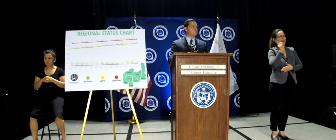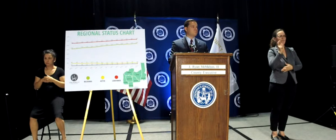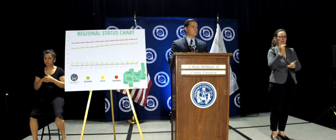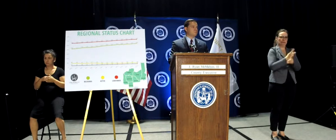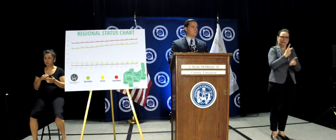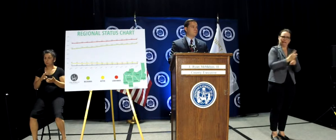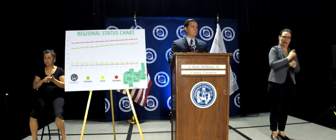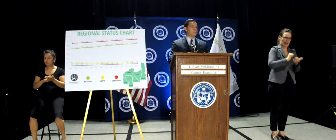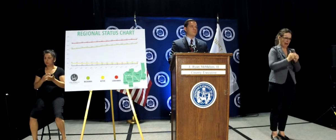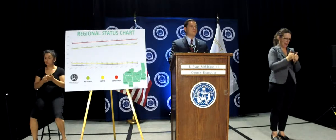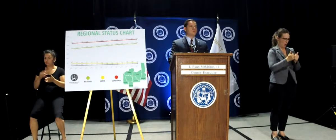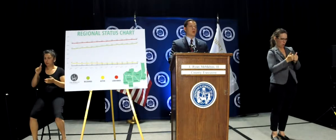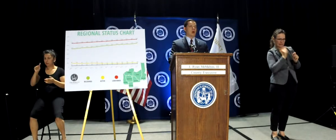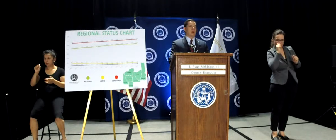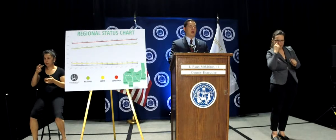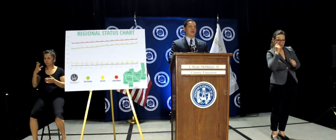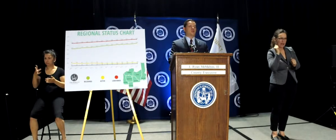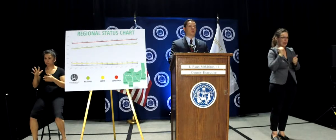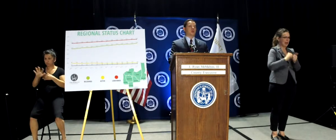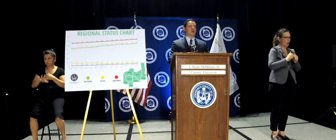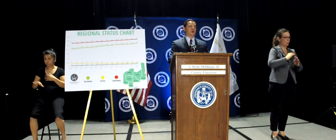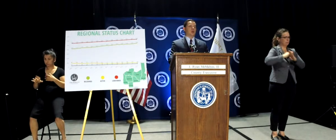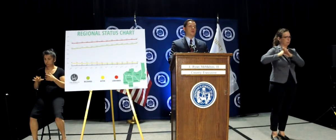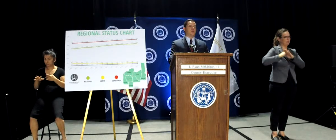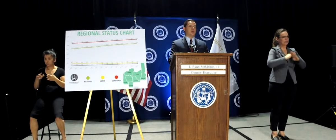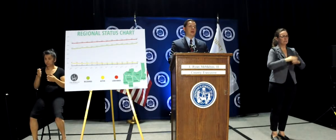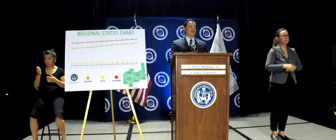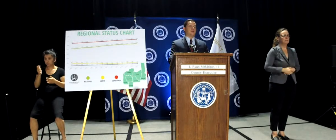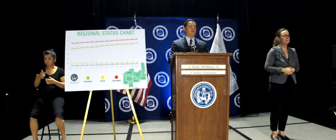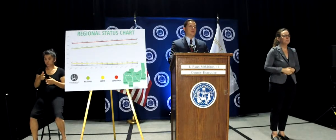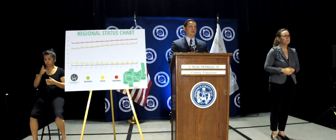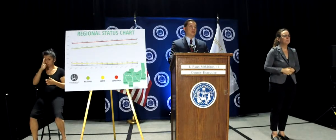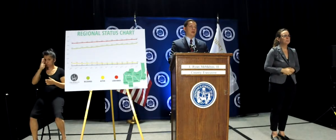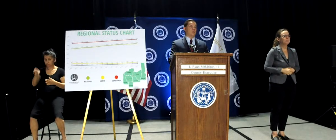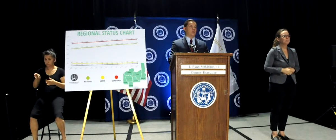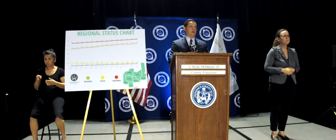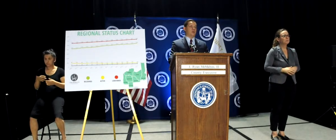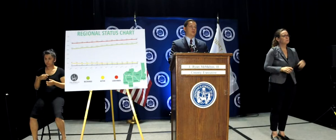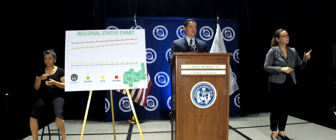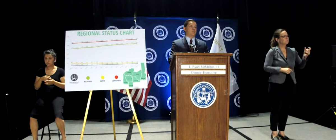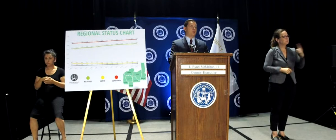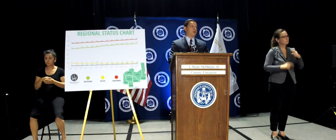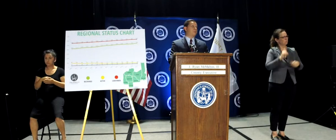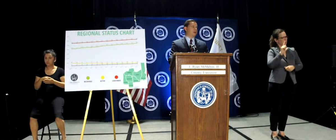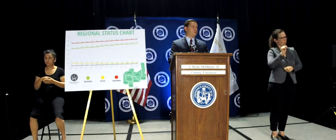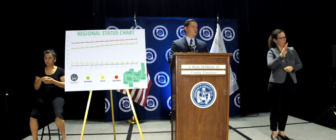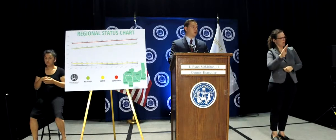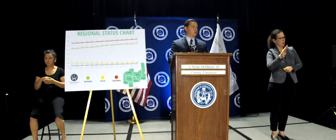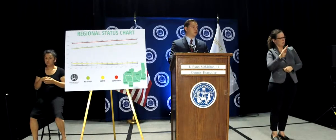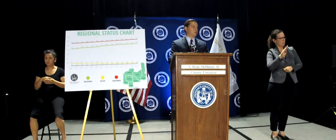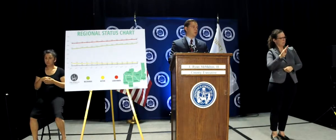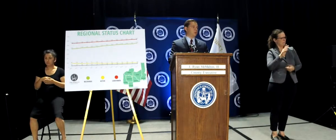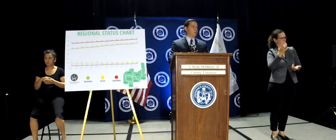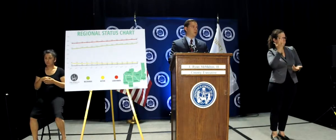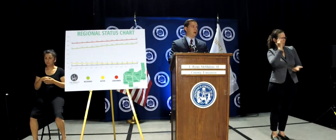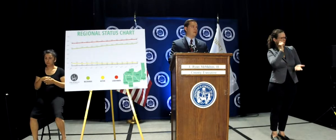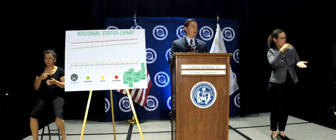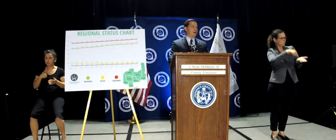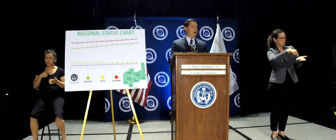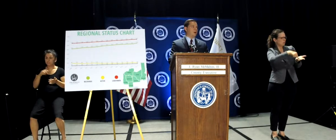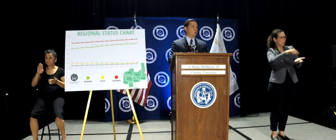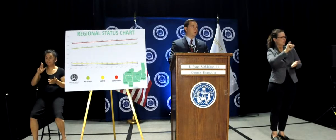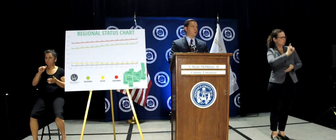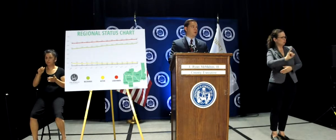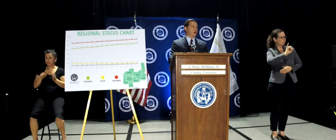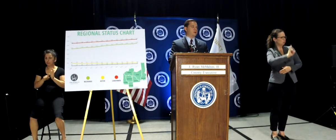bill insurance? I guess we could if we had the feeling that we could build up that infrastructure for billing. We don't have